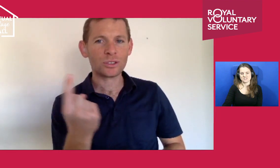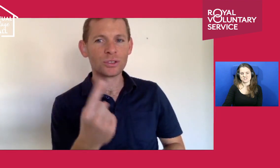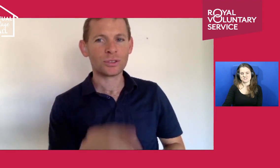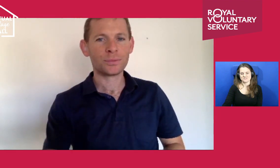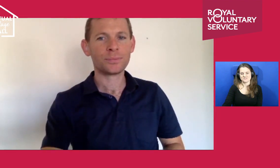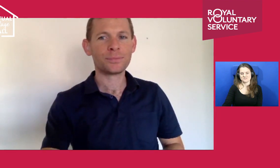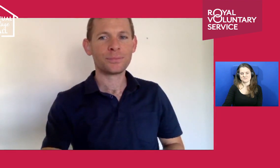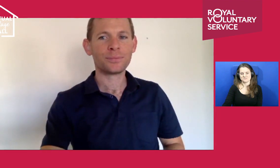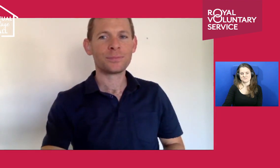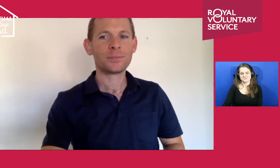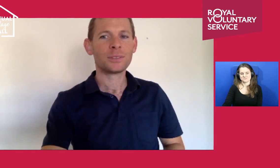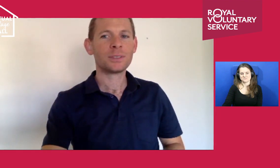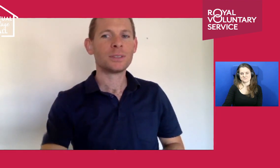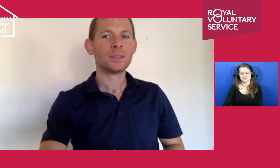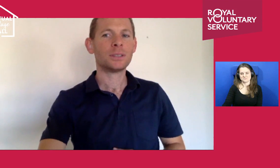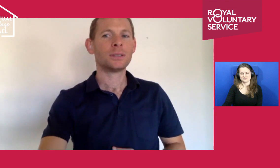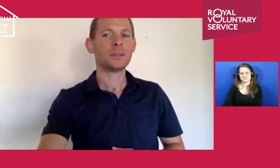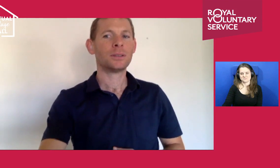Porridge.